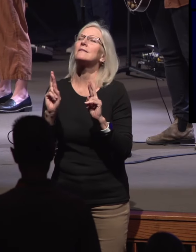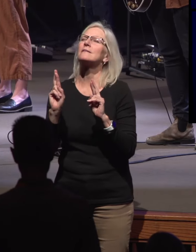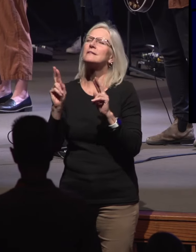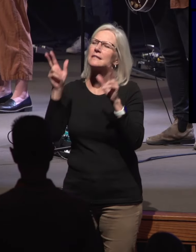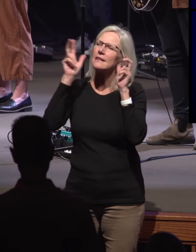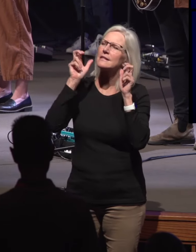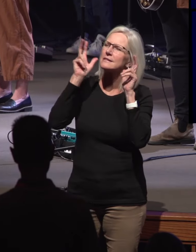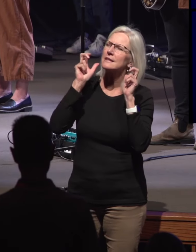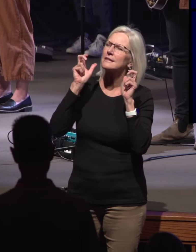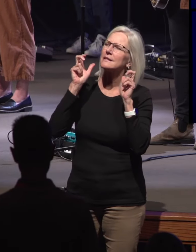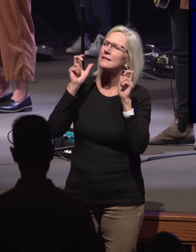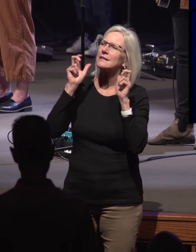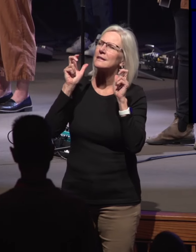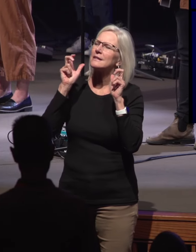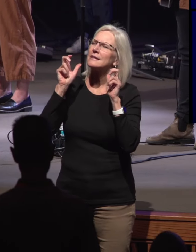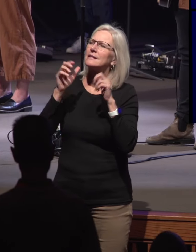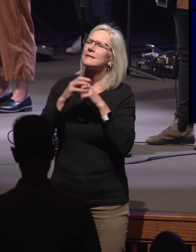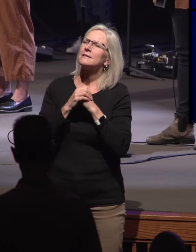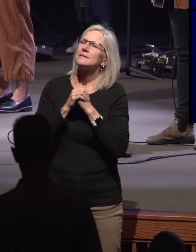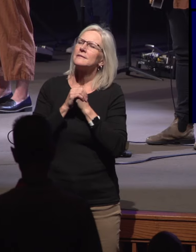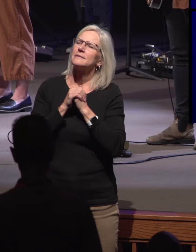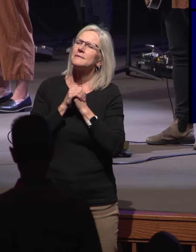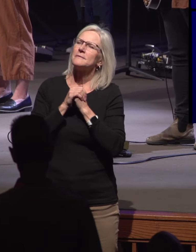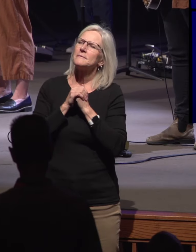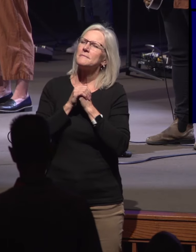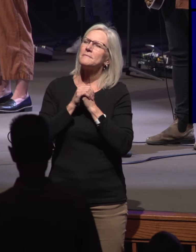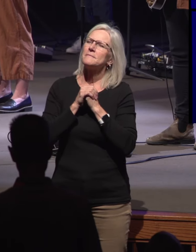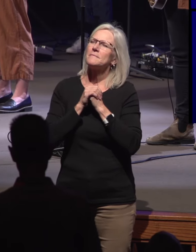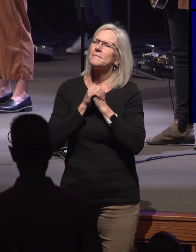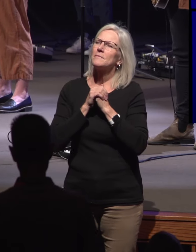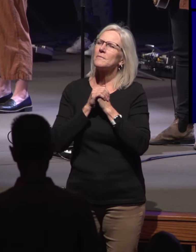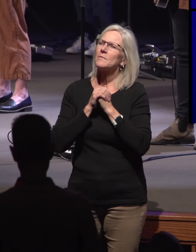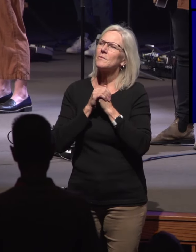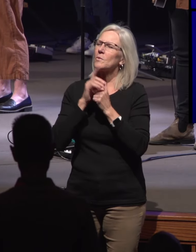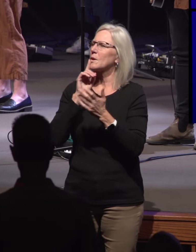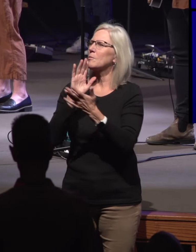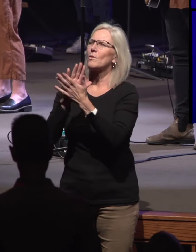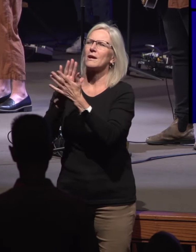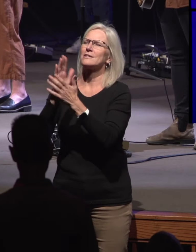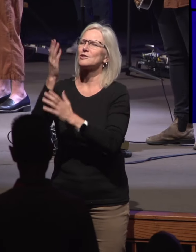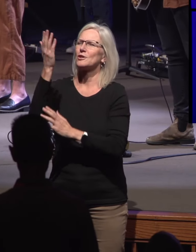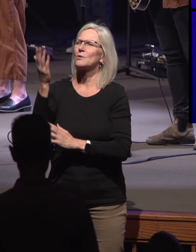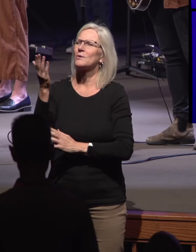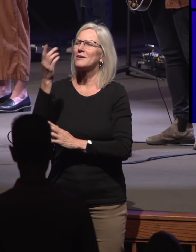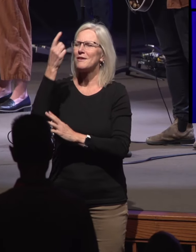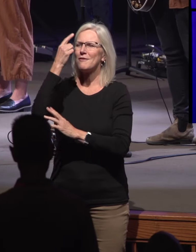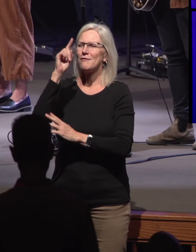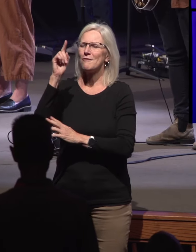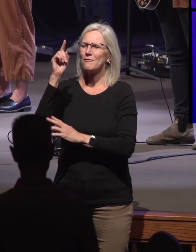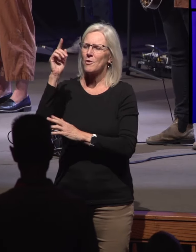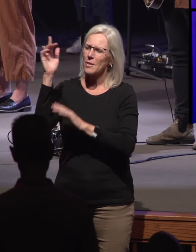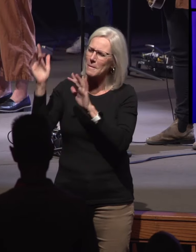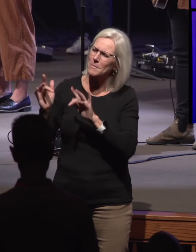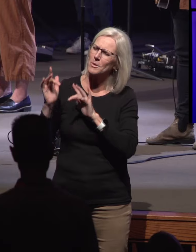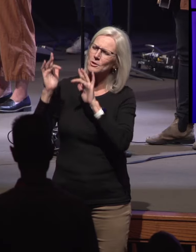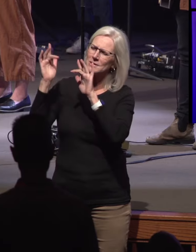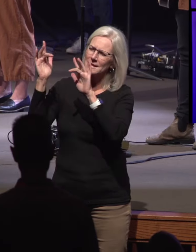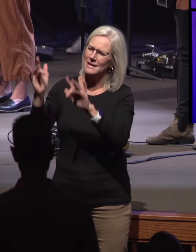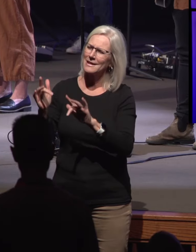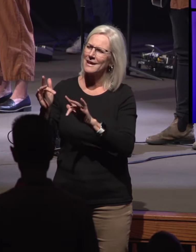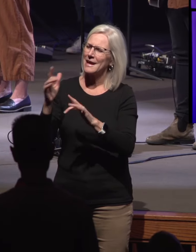God, we praise you. for the merciful, all-powerful God that